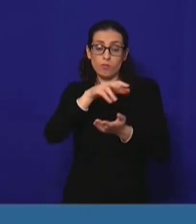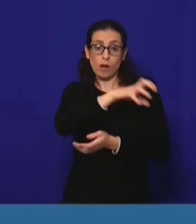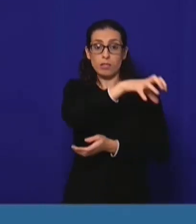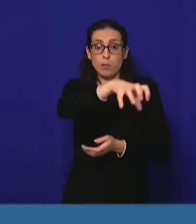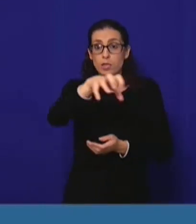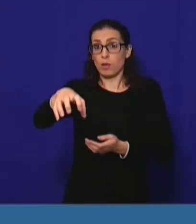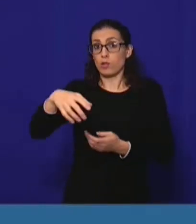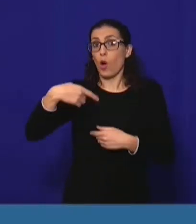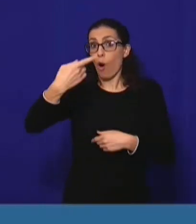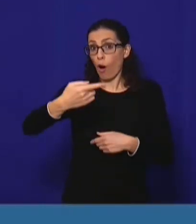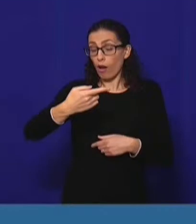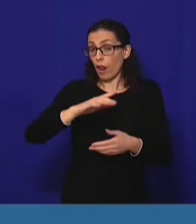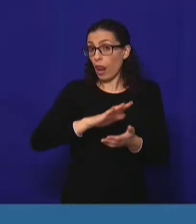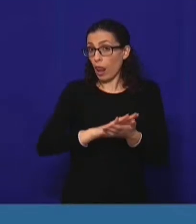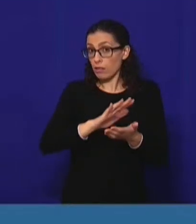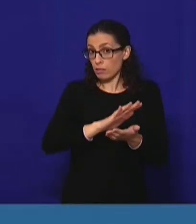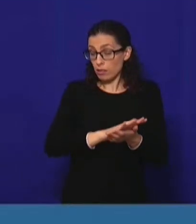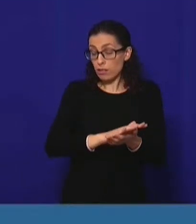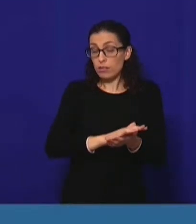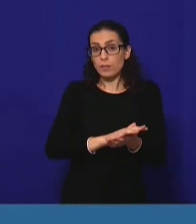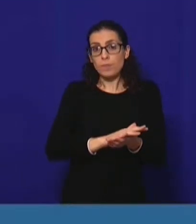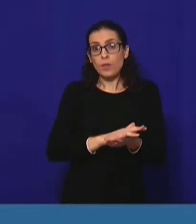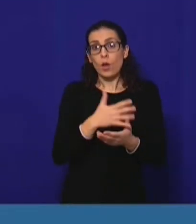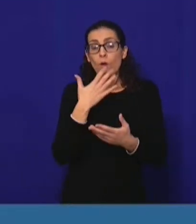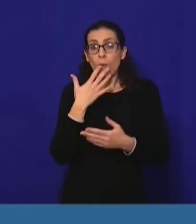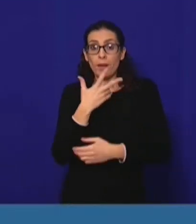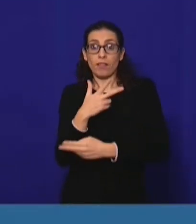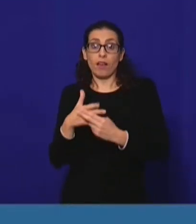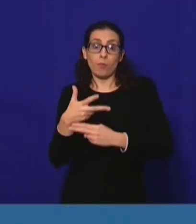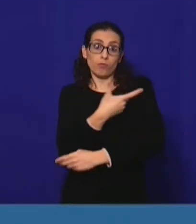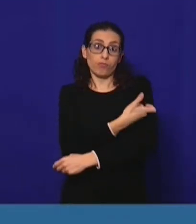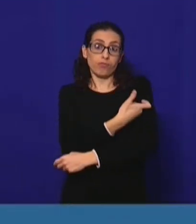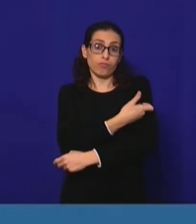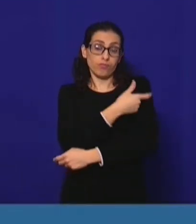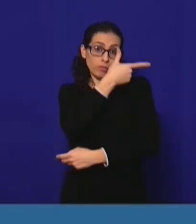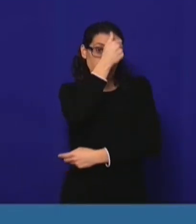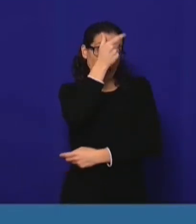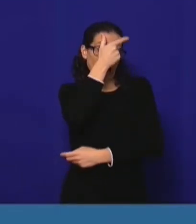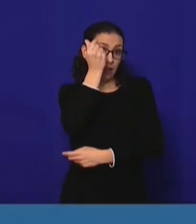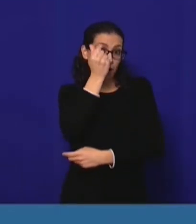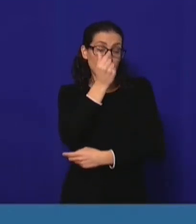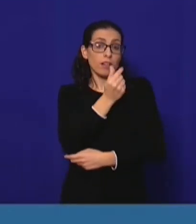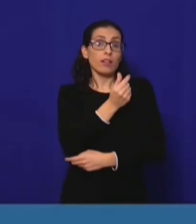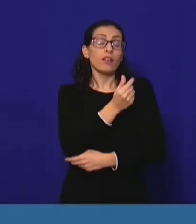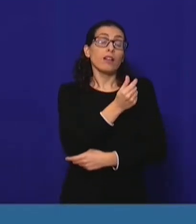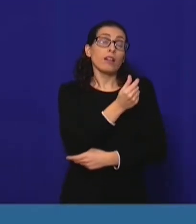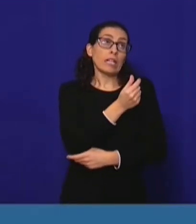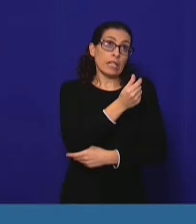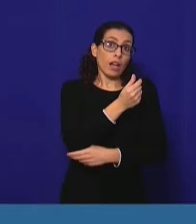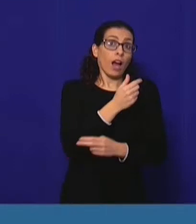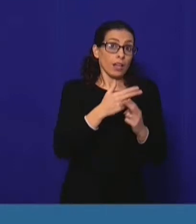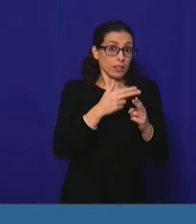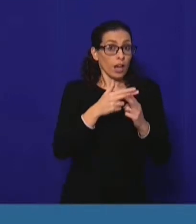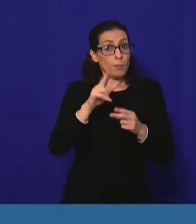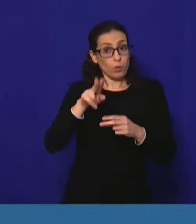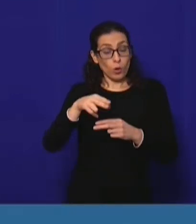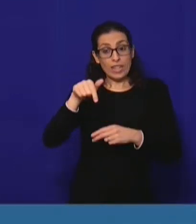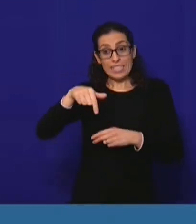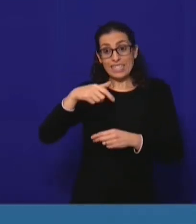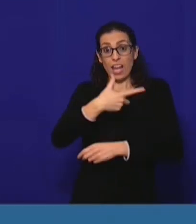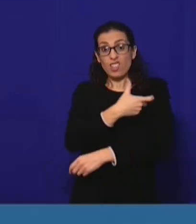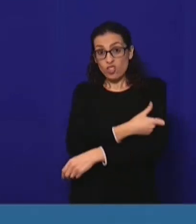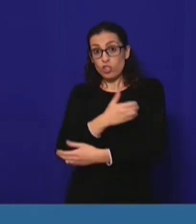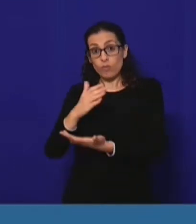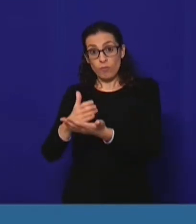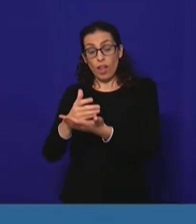barra n-numru ta' nies li tlaqmu waqt il-clinical trials issa qegħdin jitlaqmu wkoll in-nies kemm fl-Ingilterra, kemm fl-Amerika u